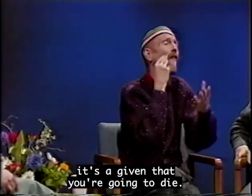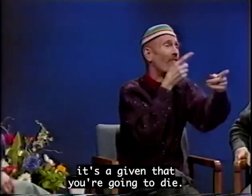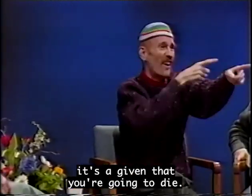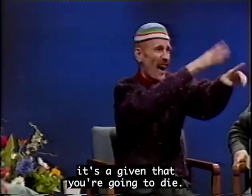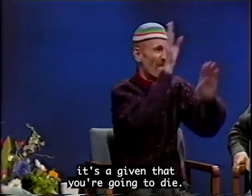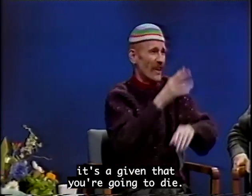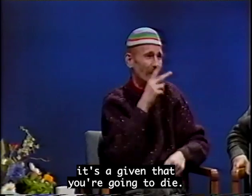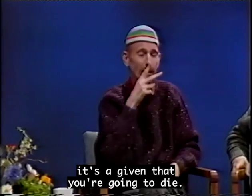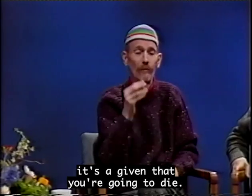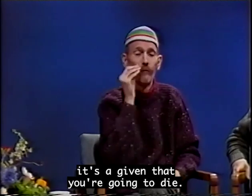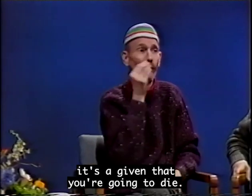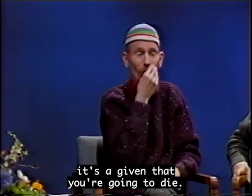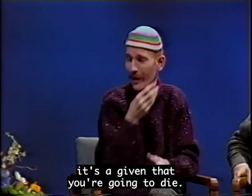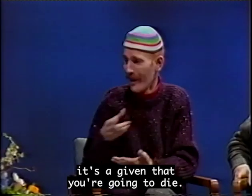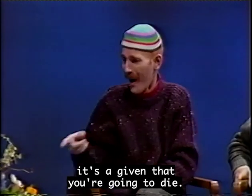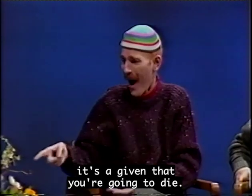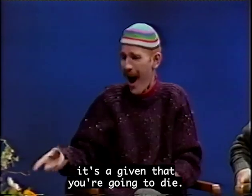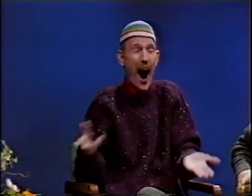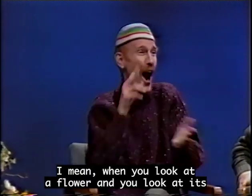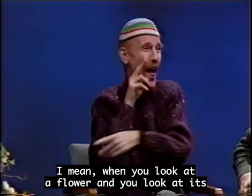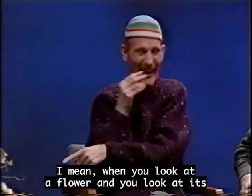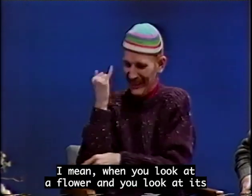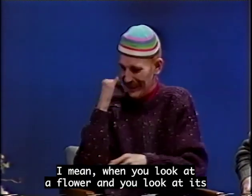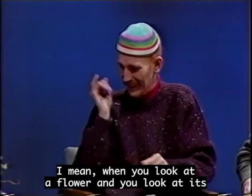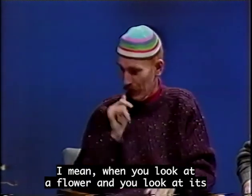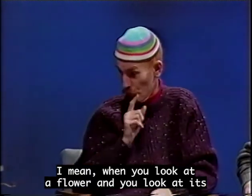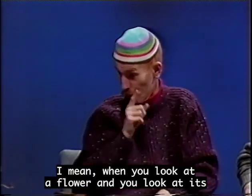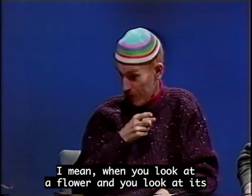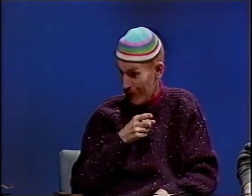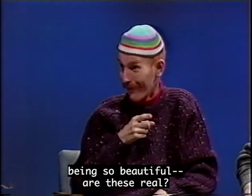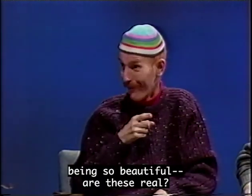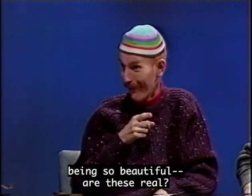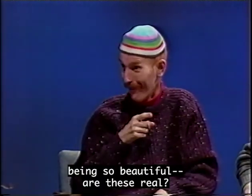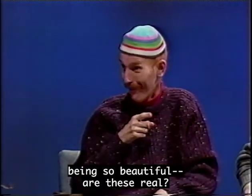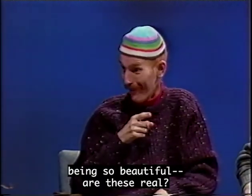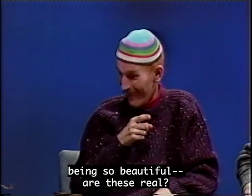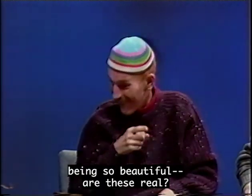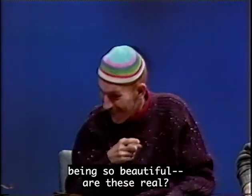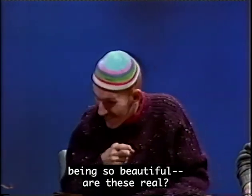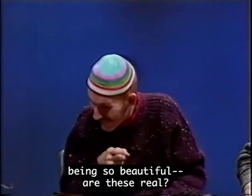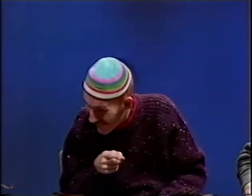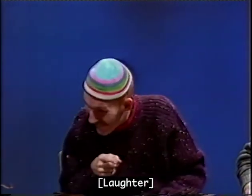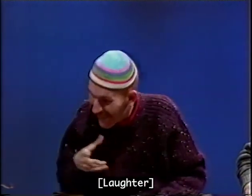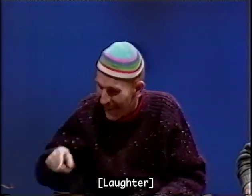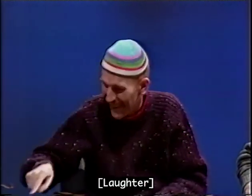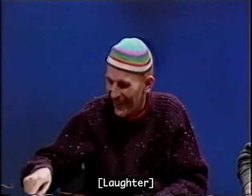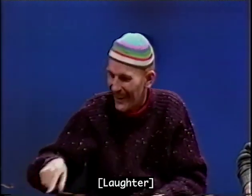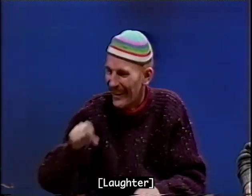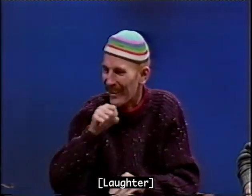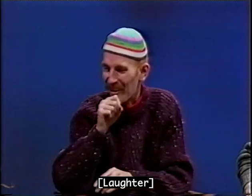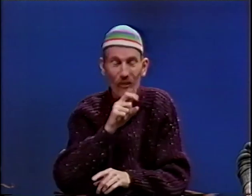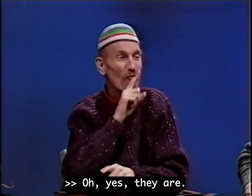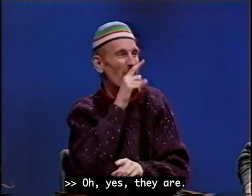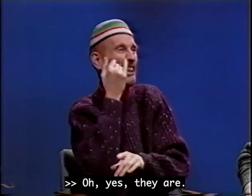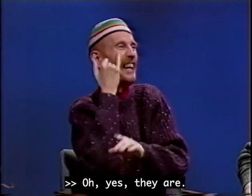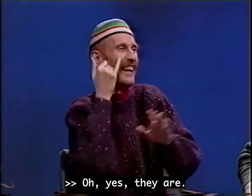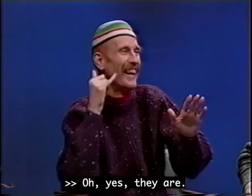that you're going to die. I mean, when you look at a flower and you look at it being so beautiful, man, are these real? Oh, yes, good. They